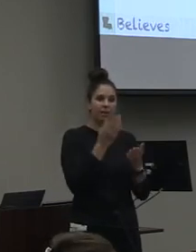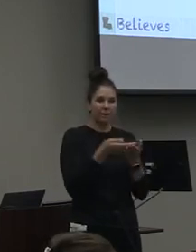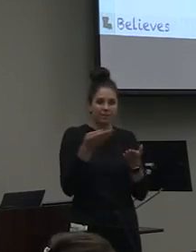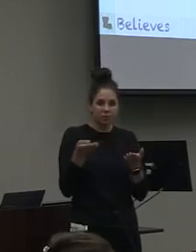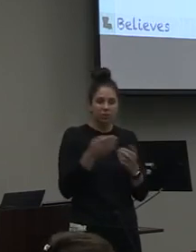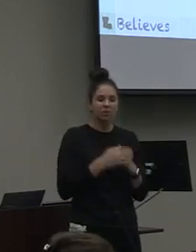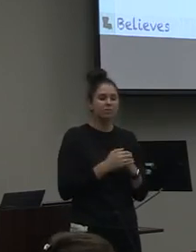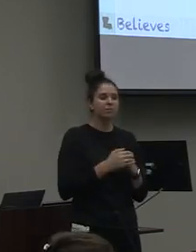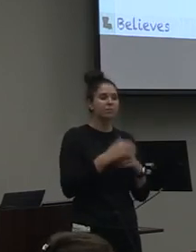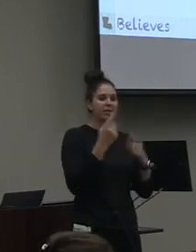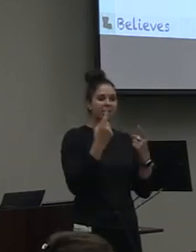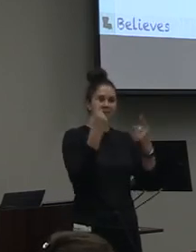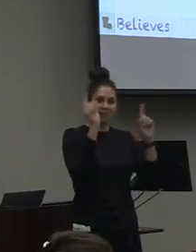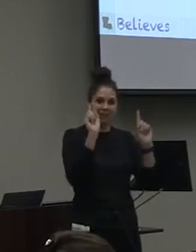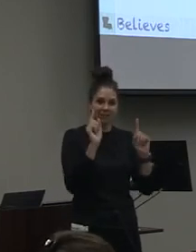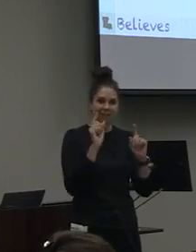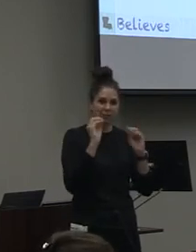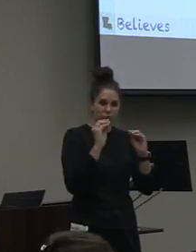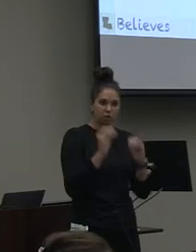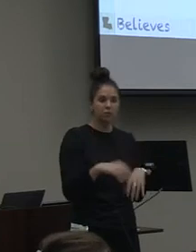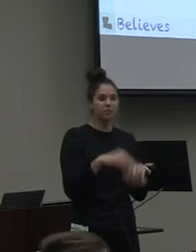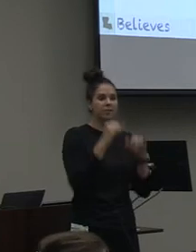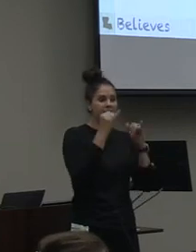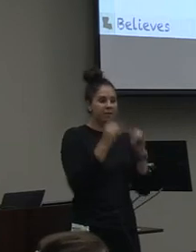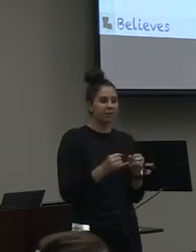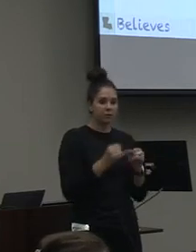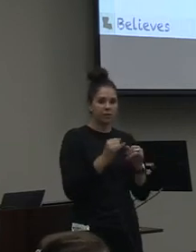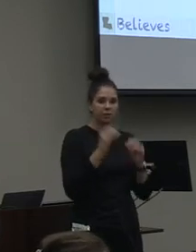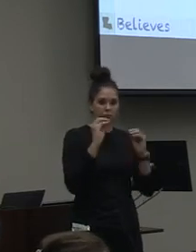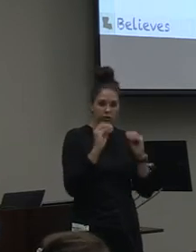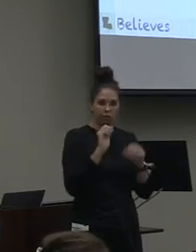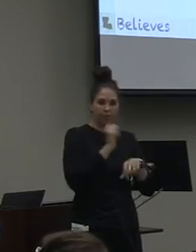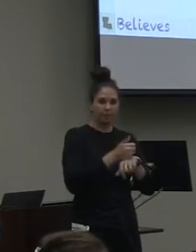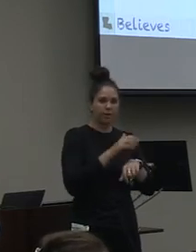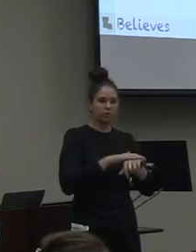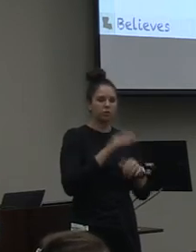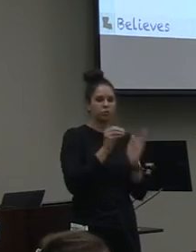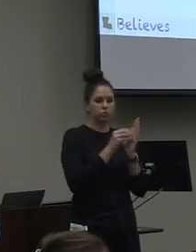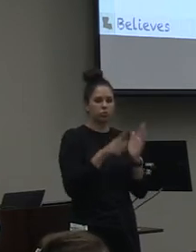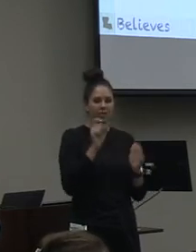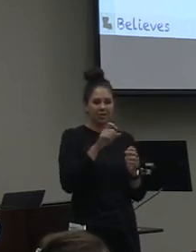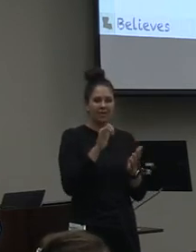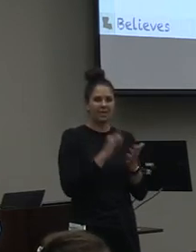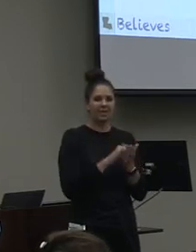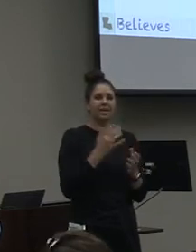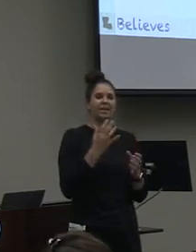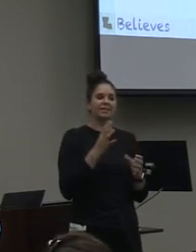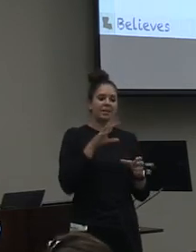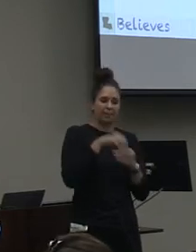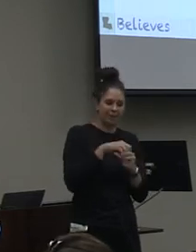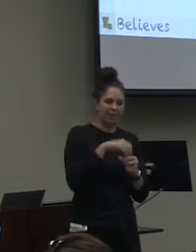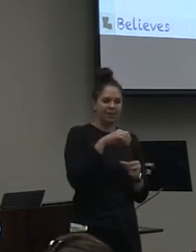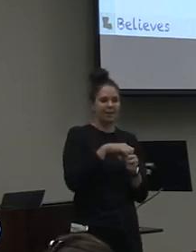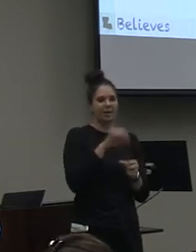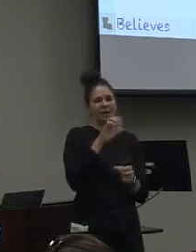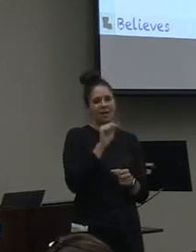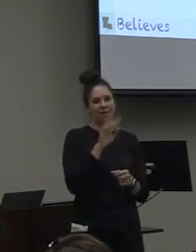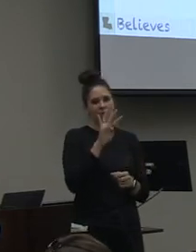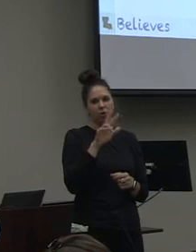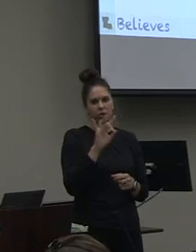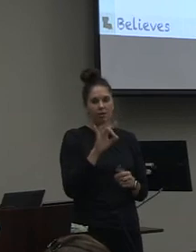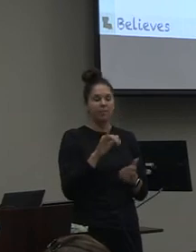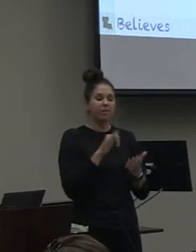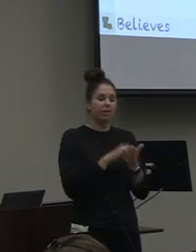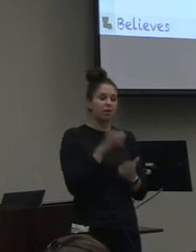materials, effective instruction, individualized instruction based on student needs, that's embedded within Act 438.